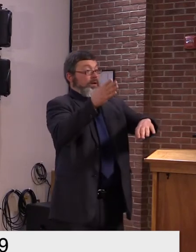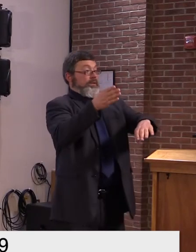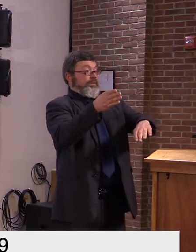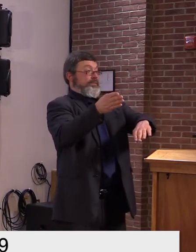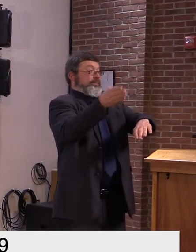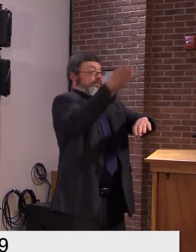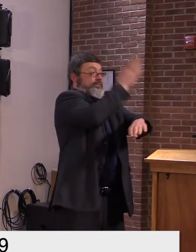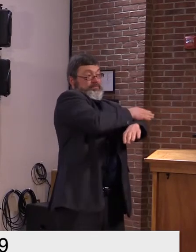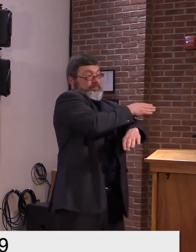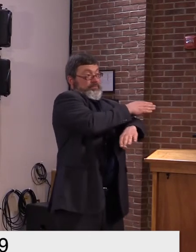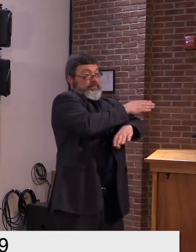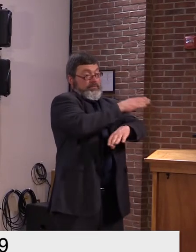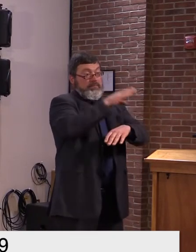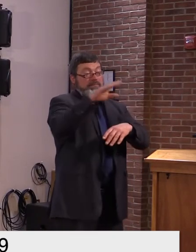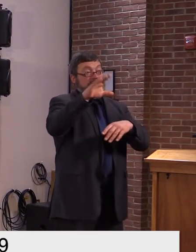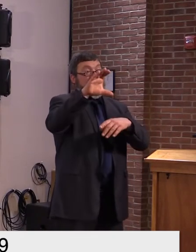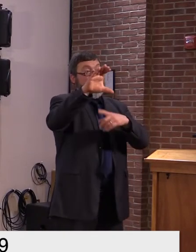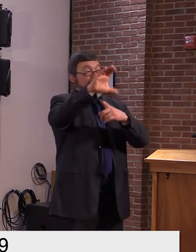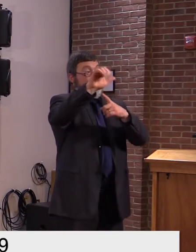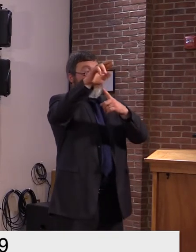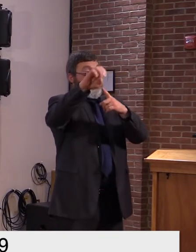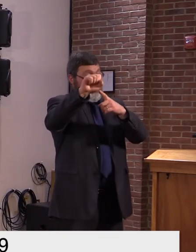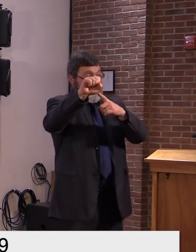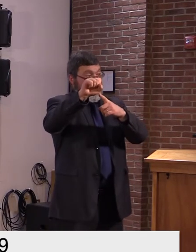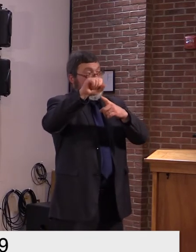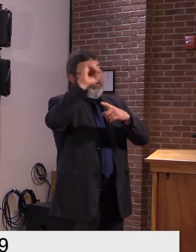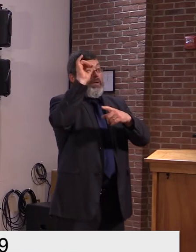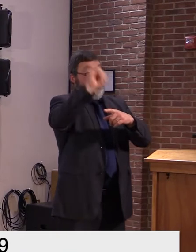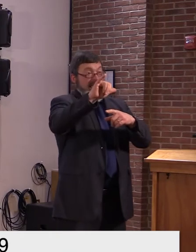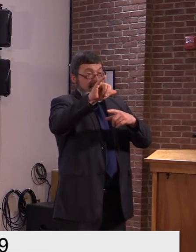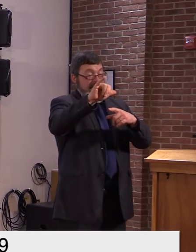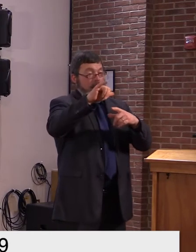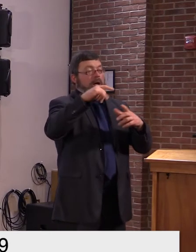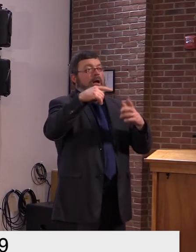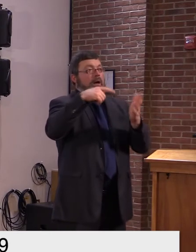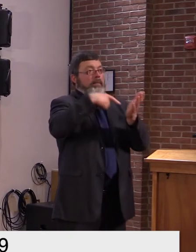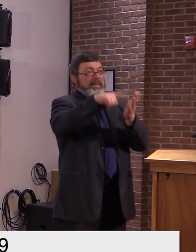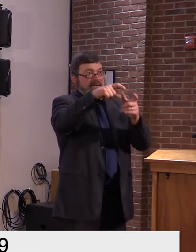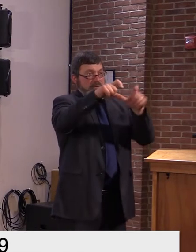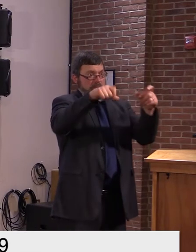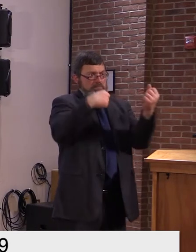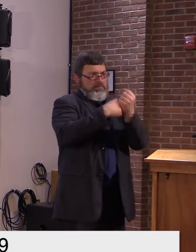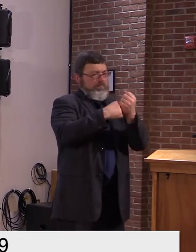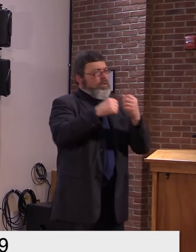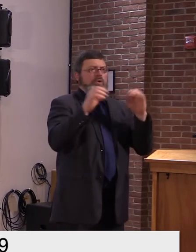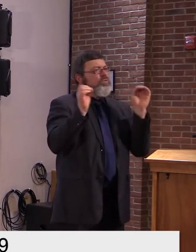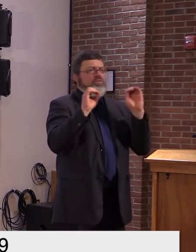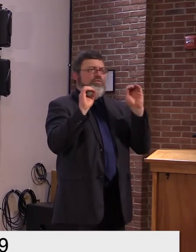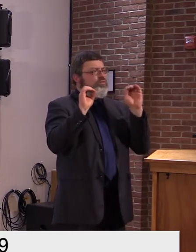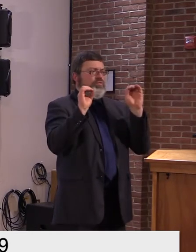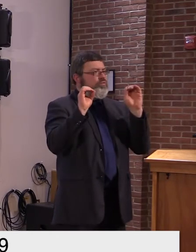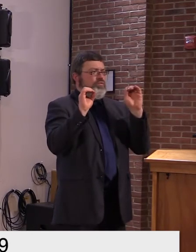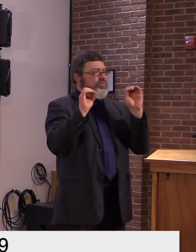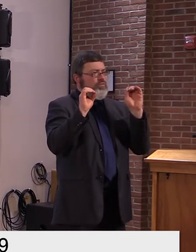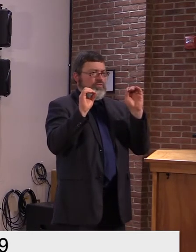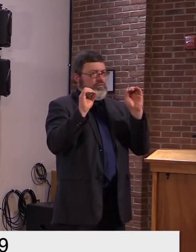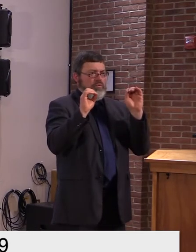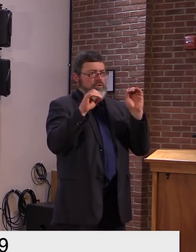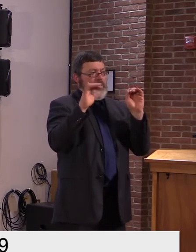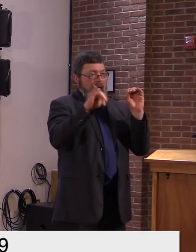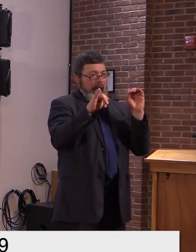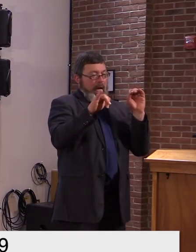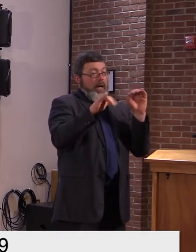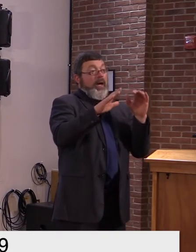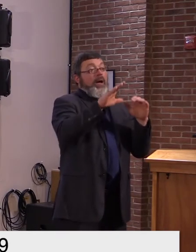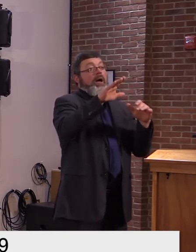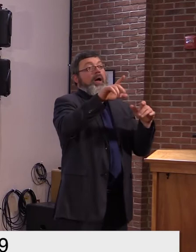available to news organizations, and that's changed in this organization, in this legislation. So